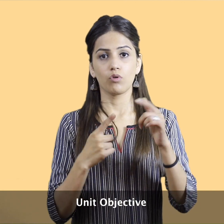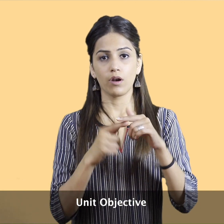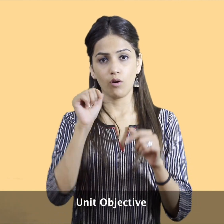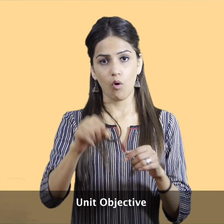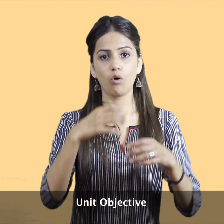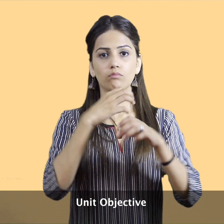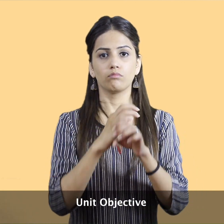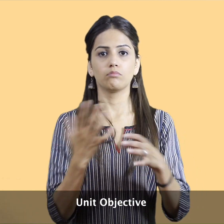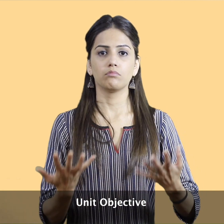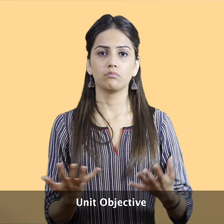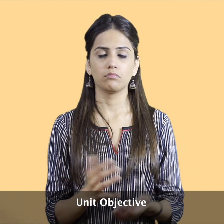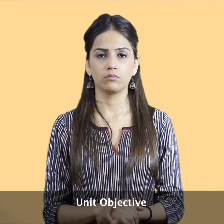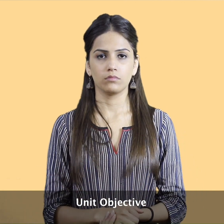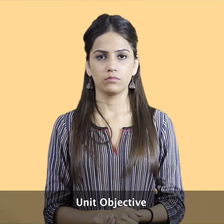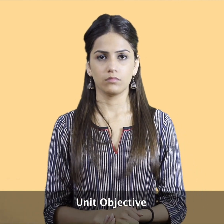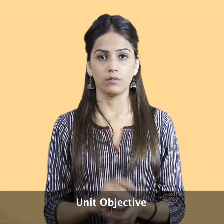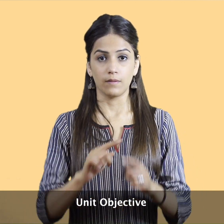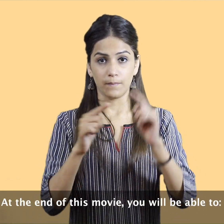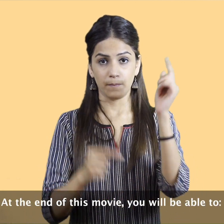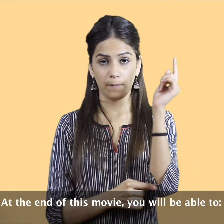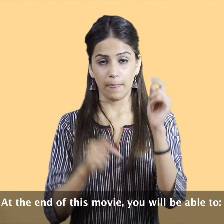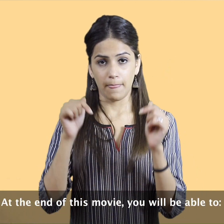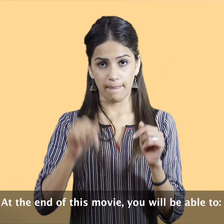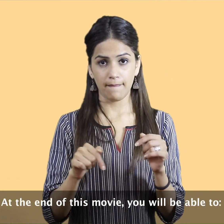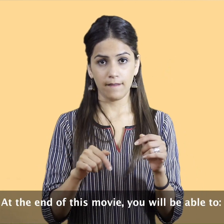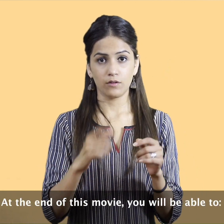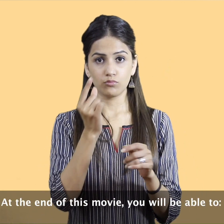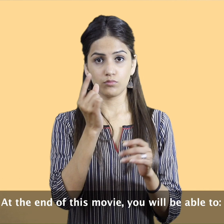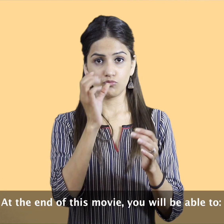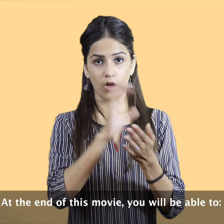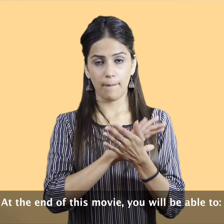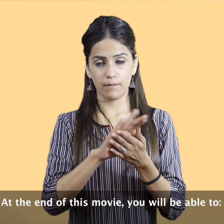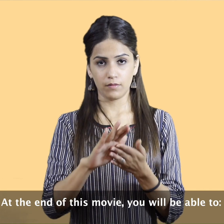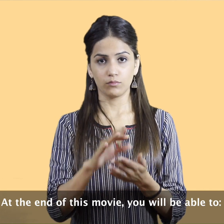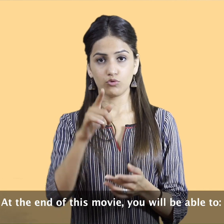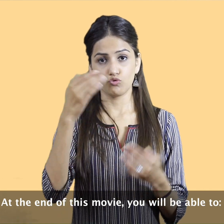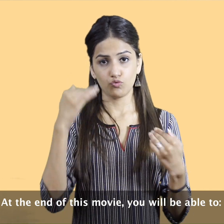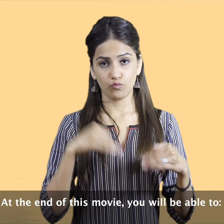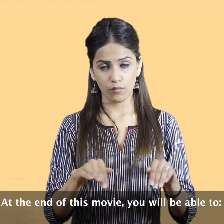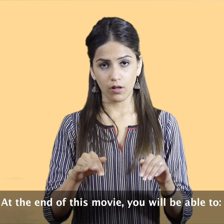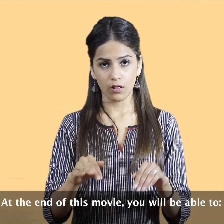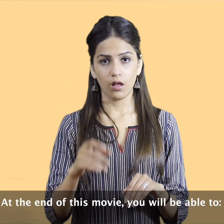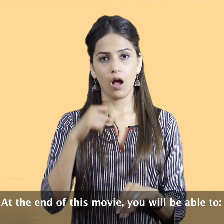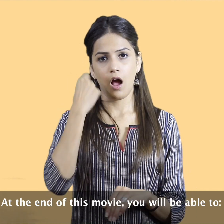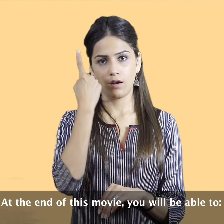Unit Objective: at the end of this movie, you will be able to